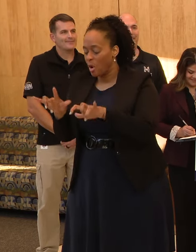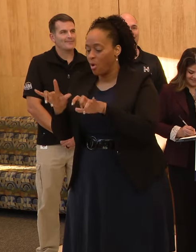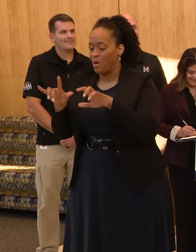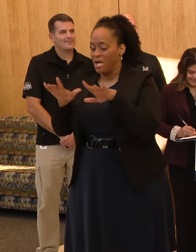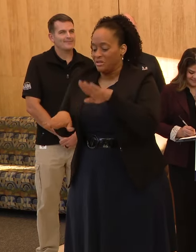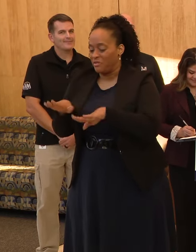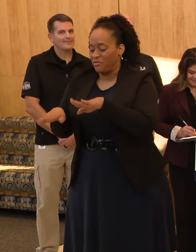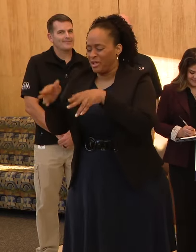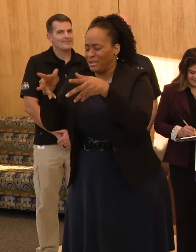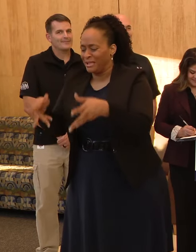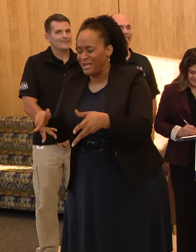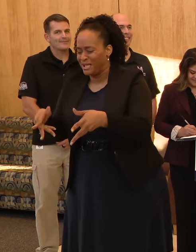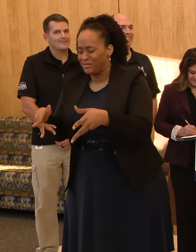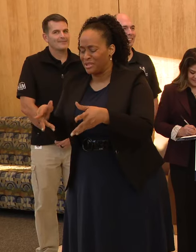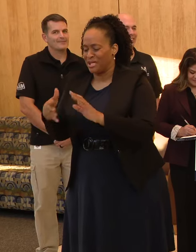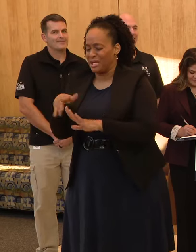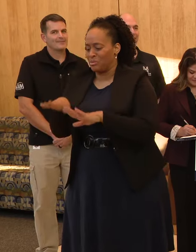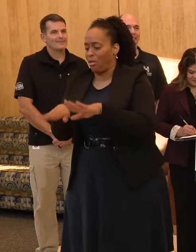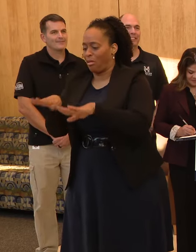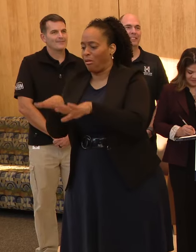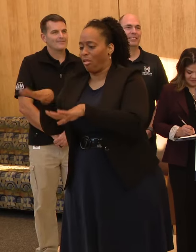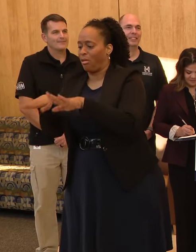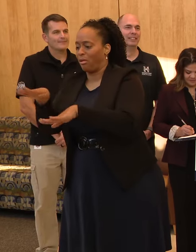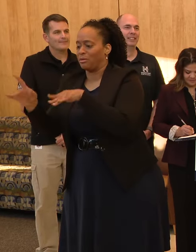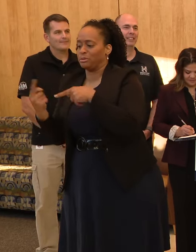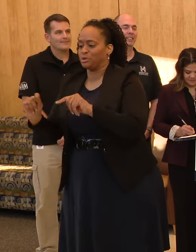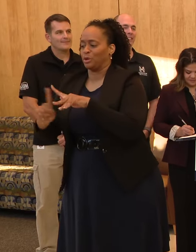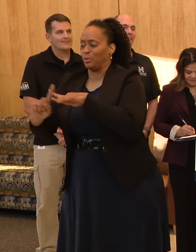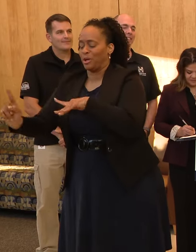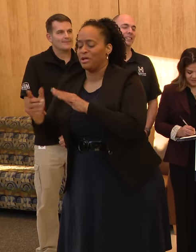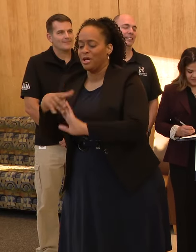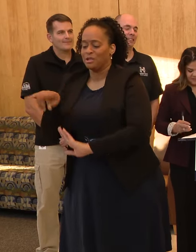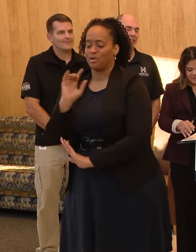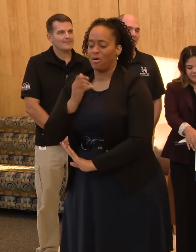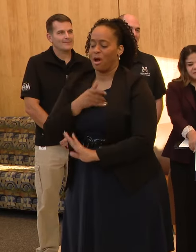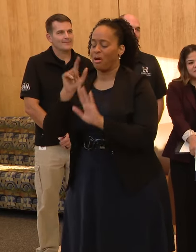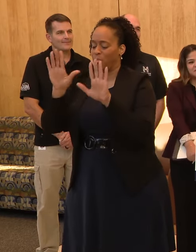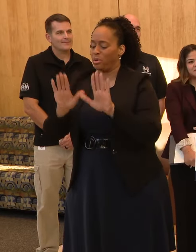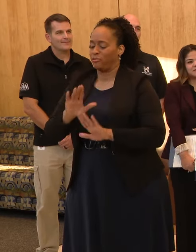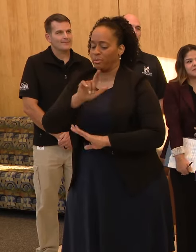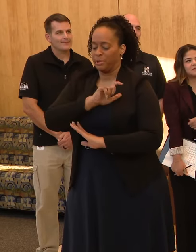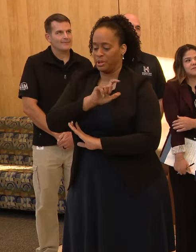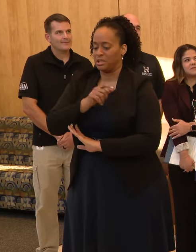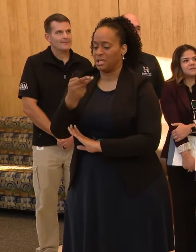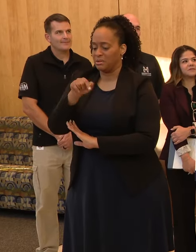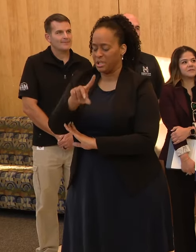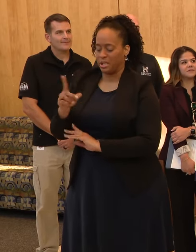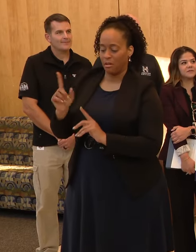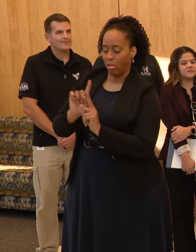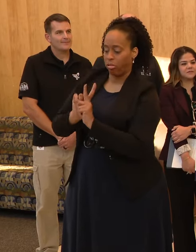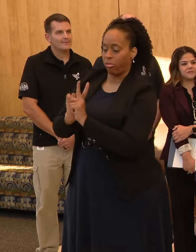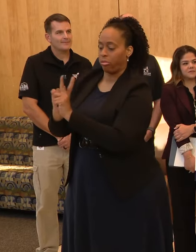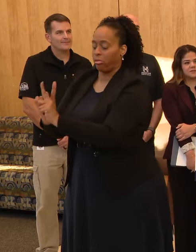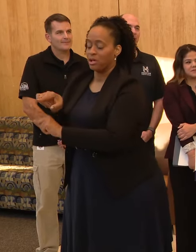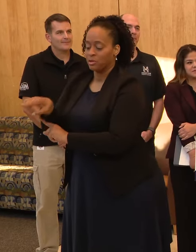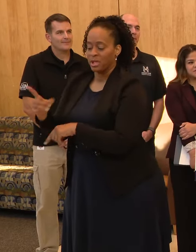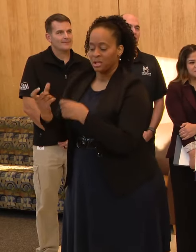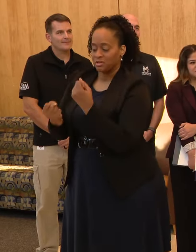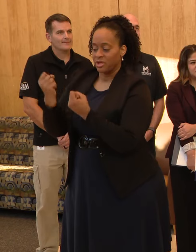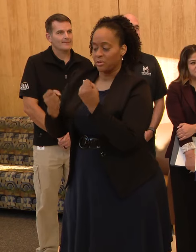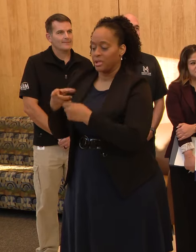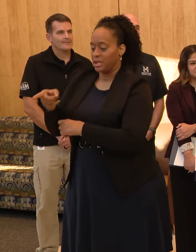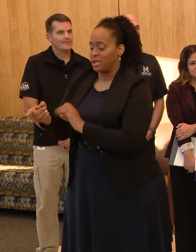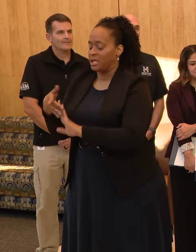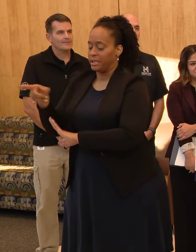everywhere he was leaving the site. So our fine first responders, HPD, tracked him to his vehicle, and he is